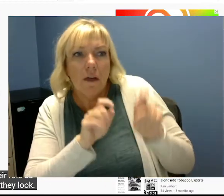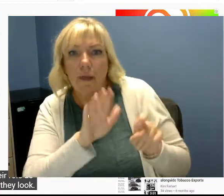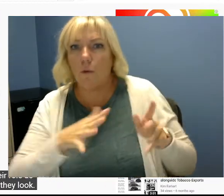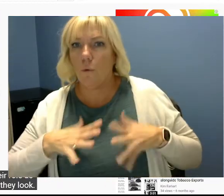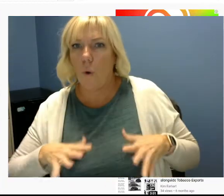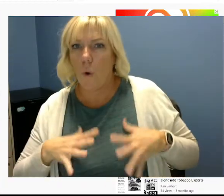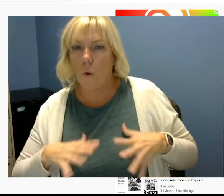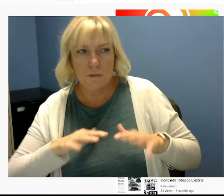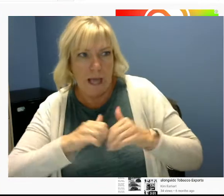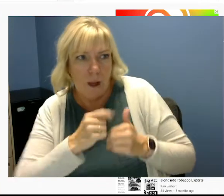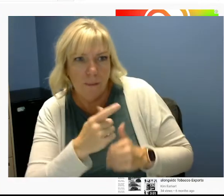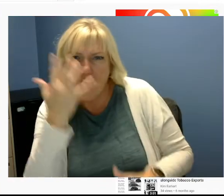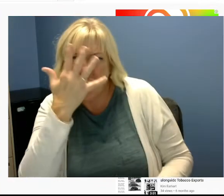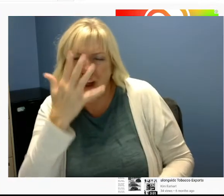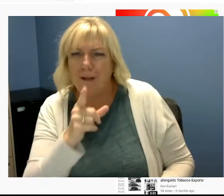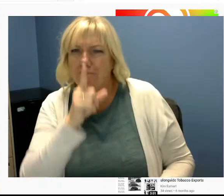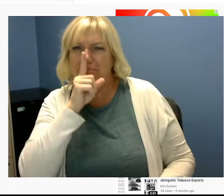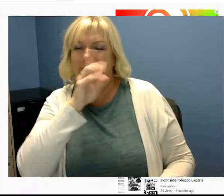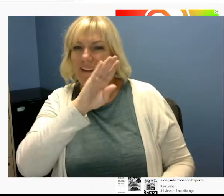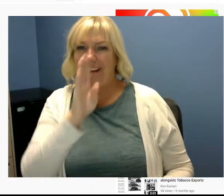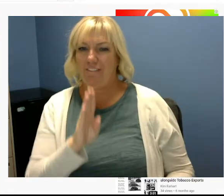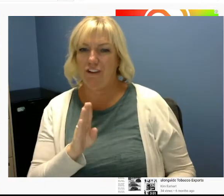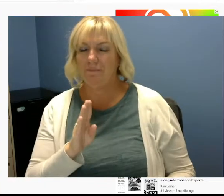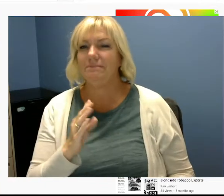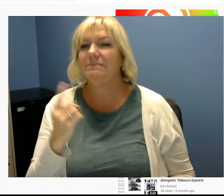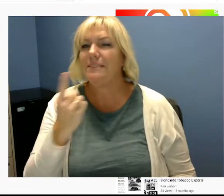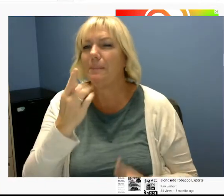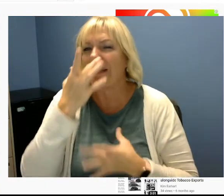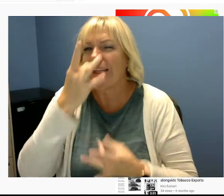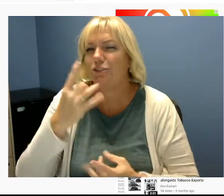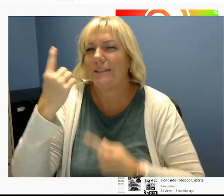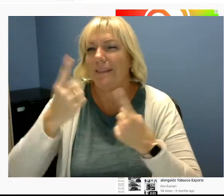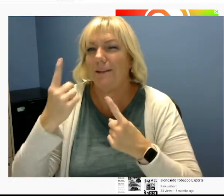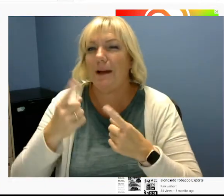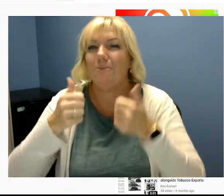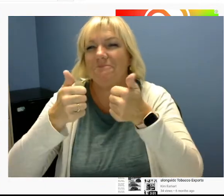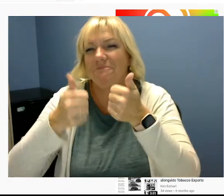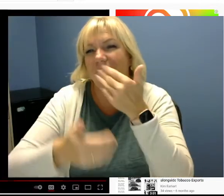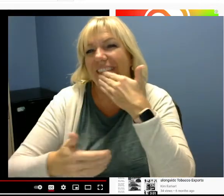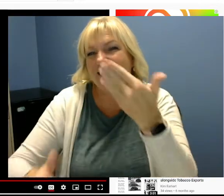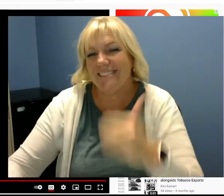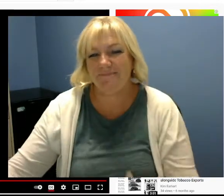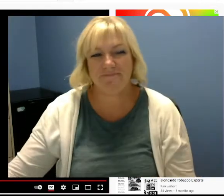what they wear or how they look. Just something to think about. Alrighty, thanks.